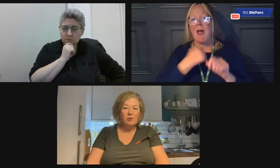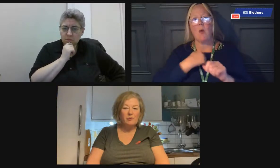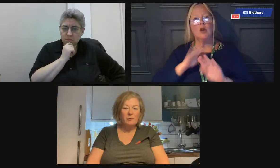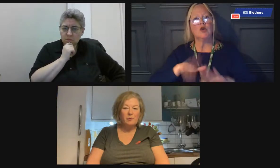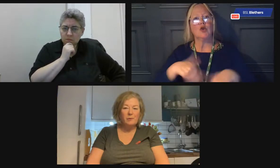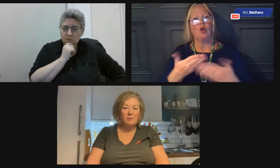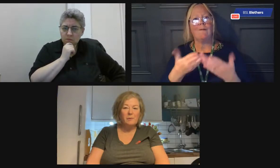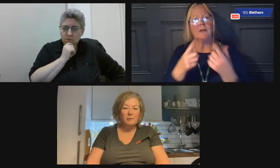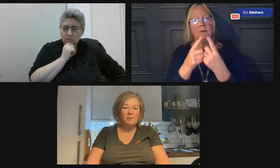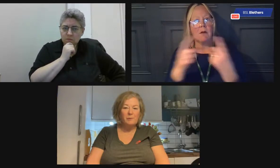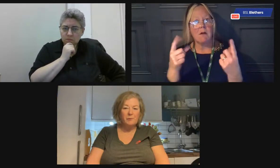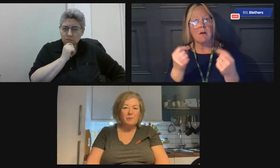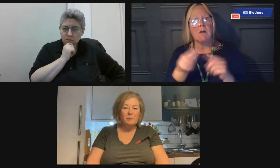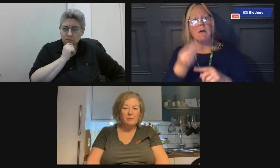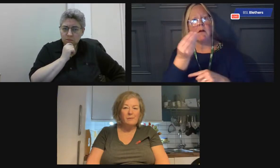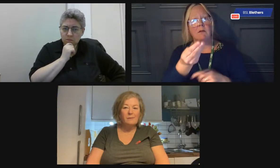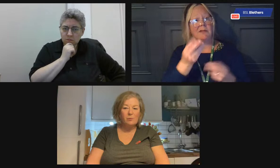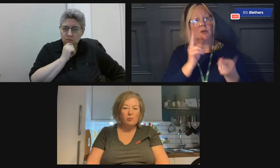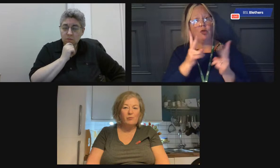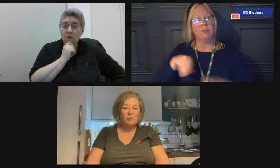project.